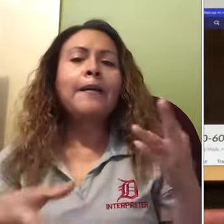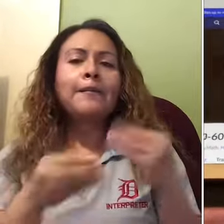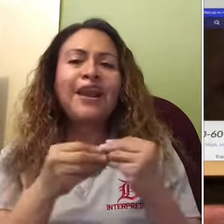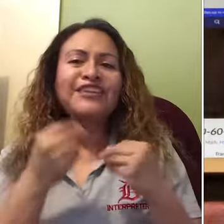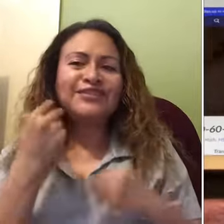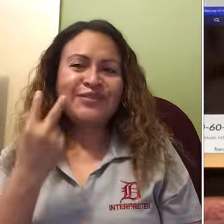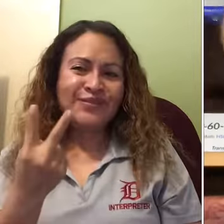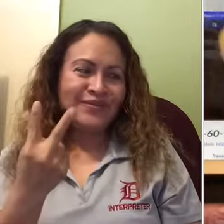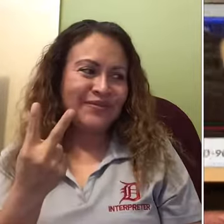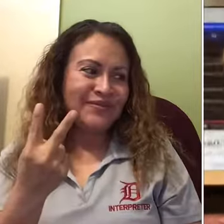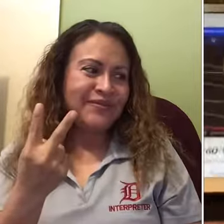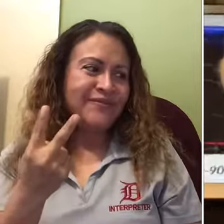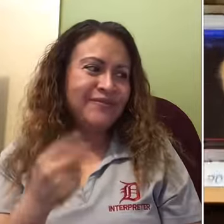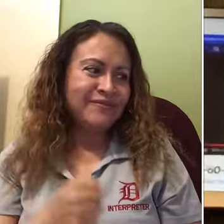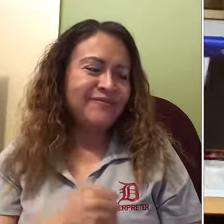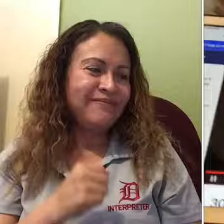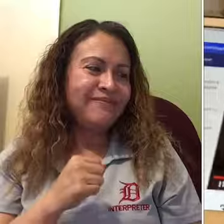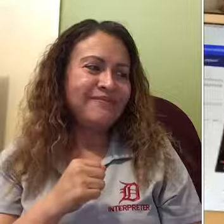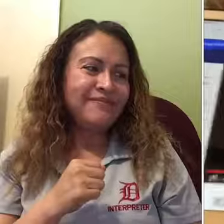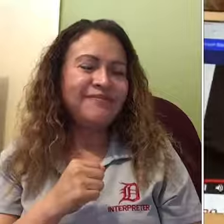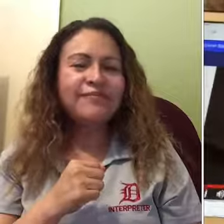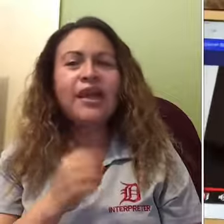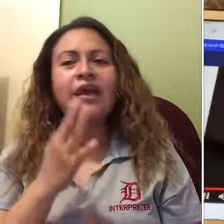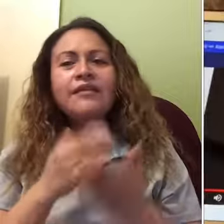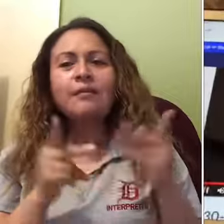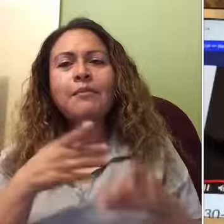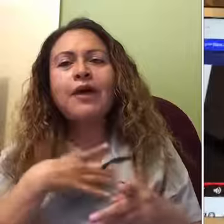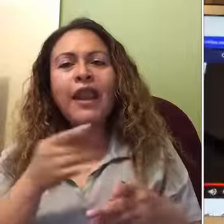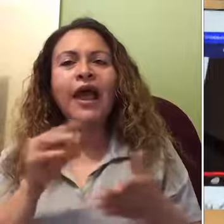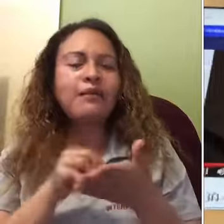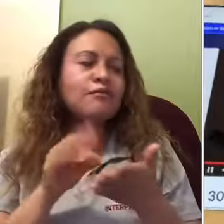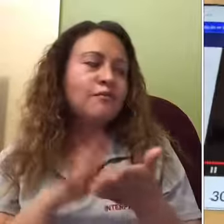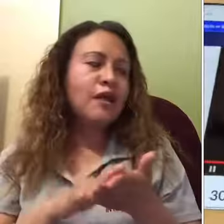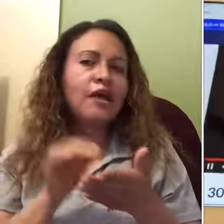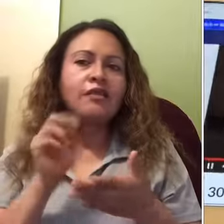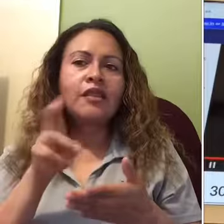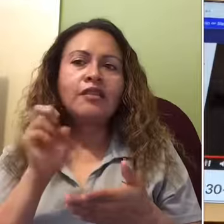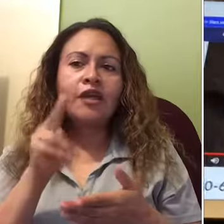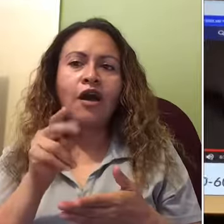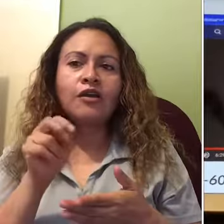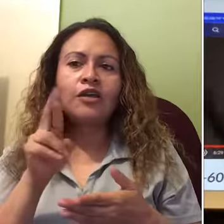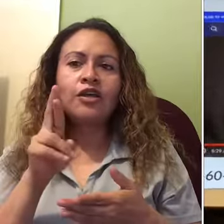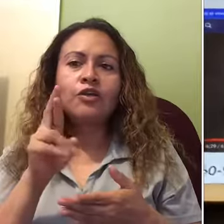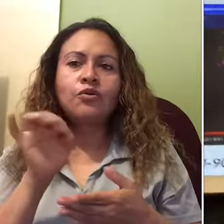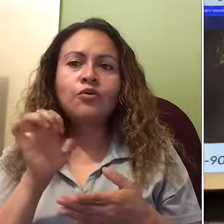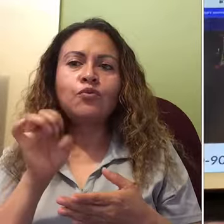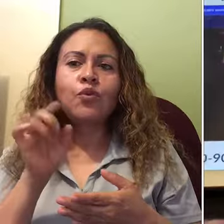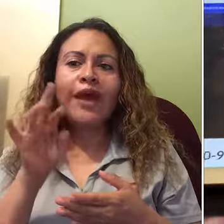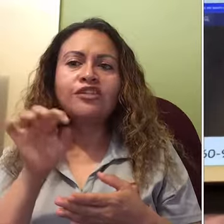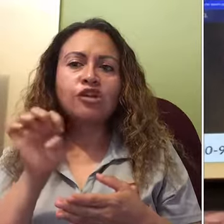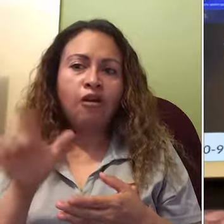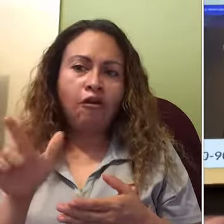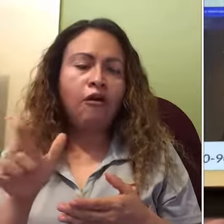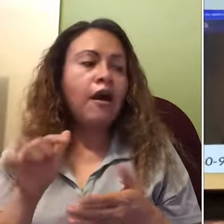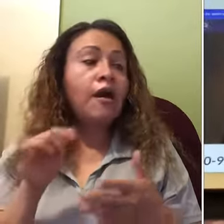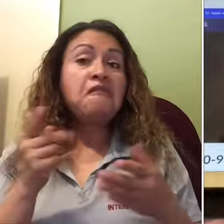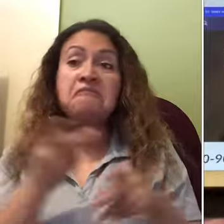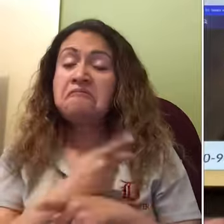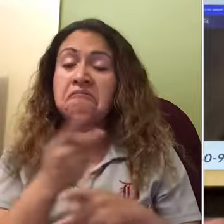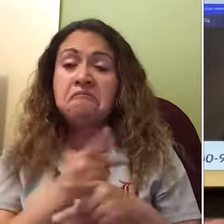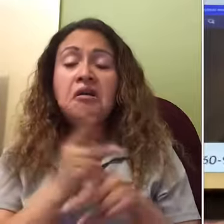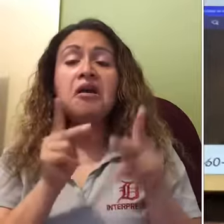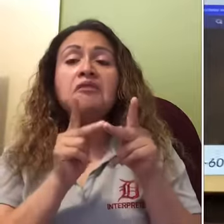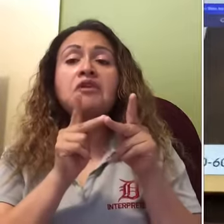2. Or you can put the 2 first. Some people like to write the non-irrational part before the irrational part. But we're done. We figured out the